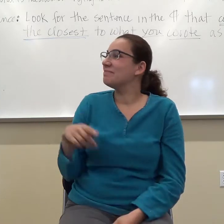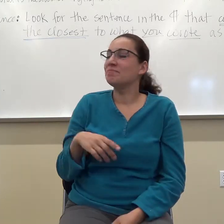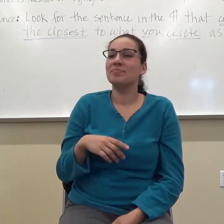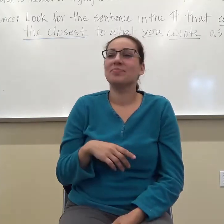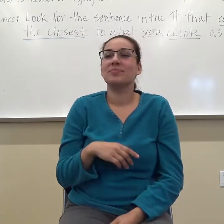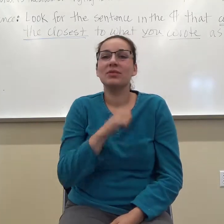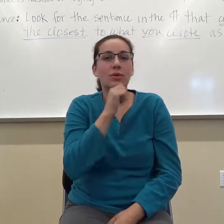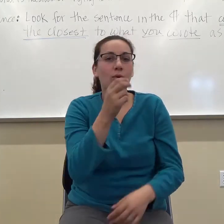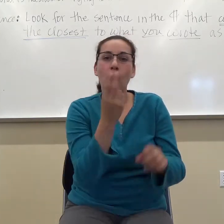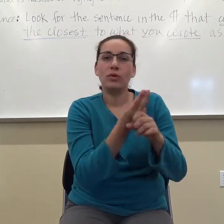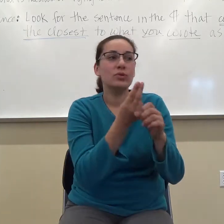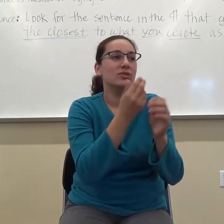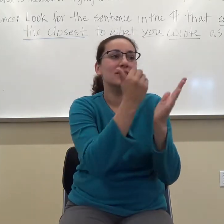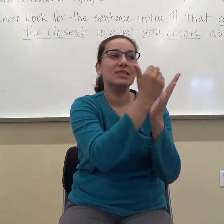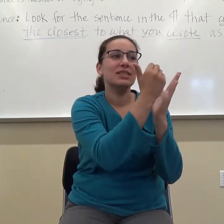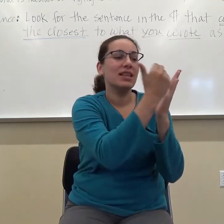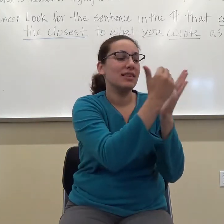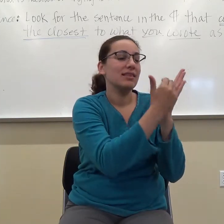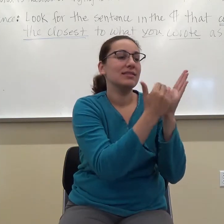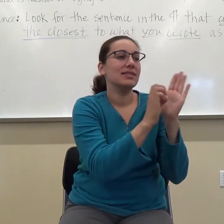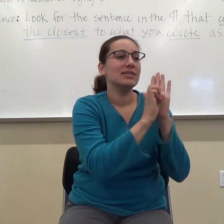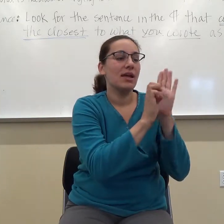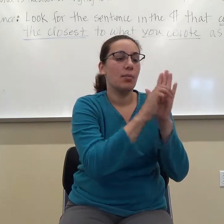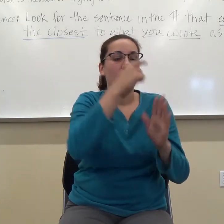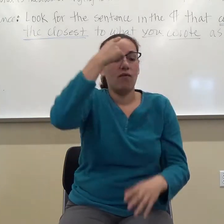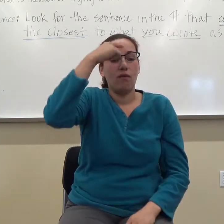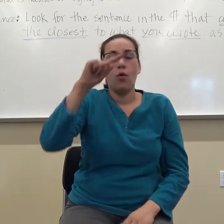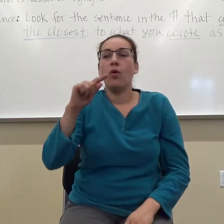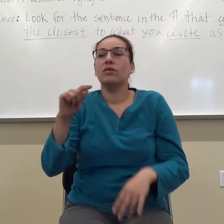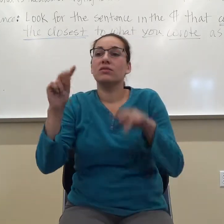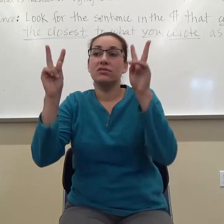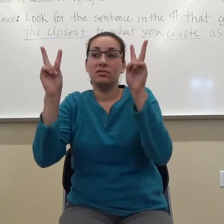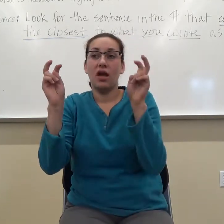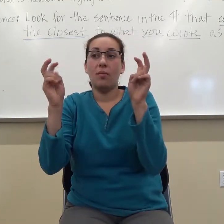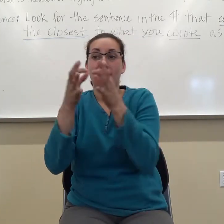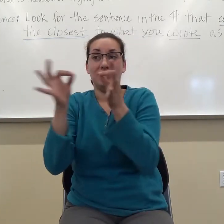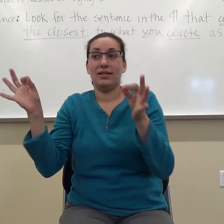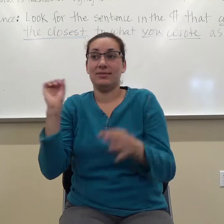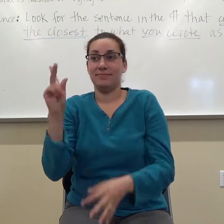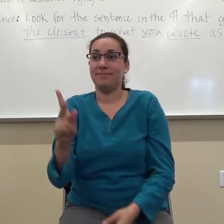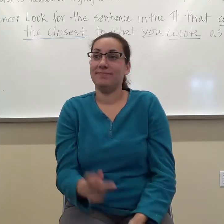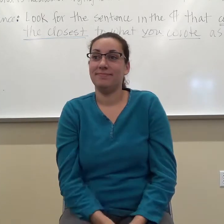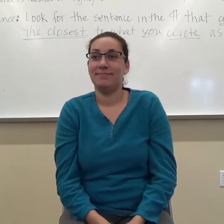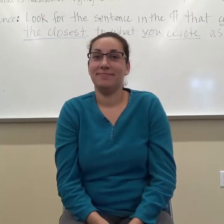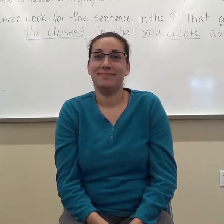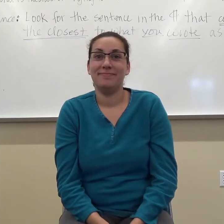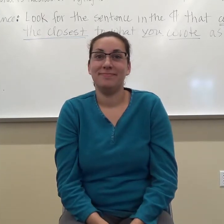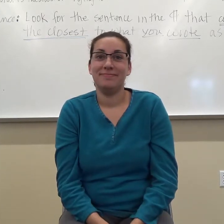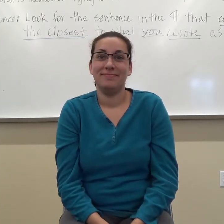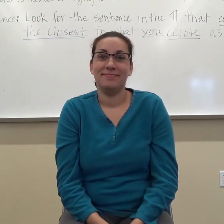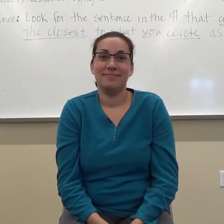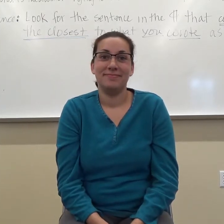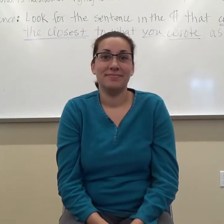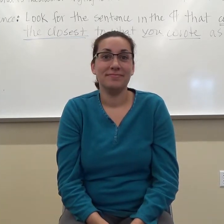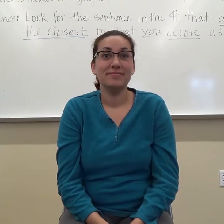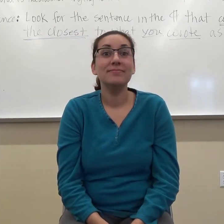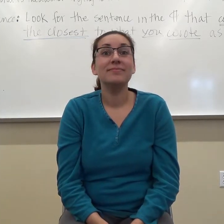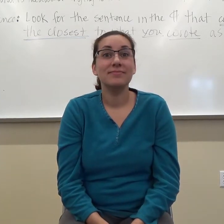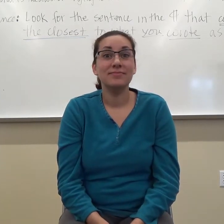do. Okay, so are people clear on what you're going to be doing for your homework? We're going to this next step. You